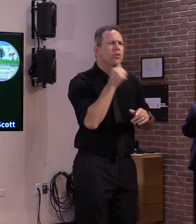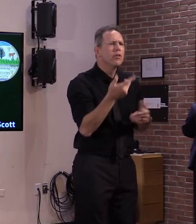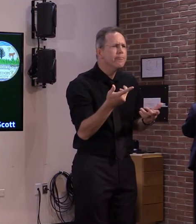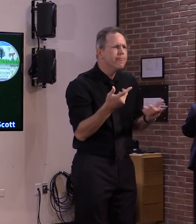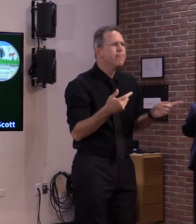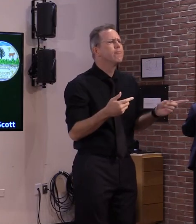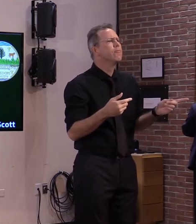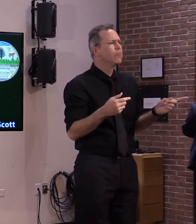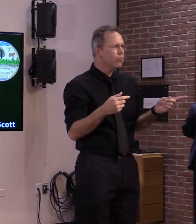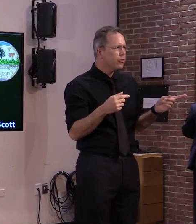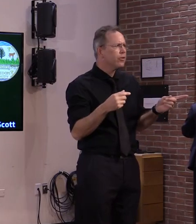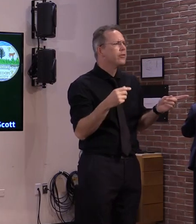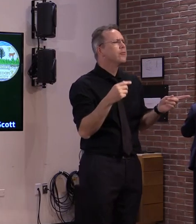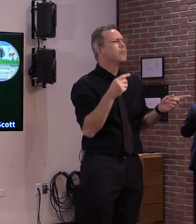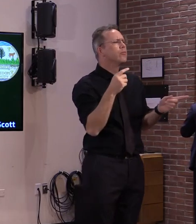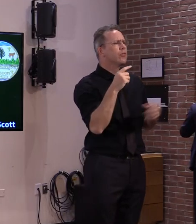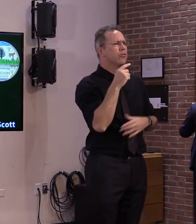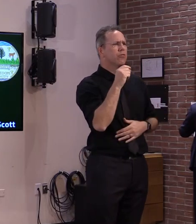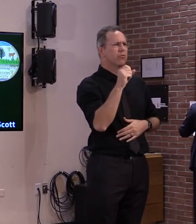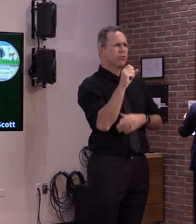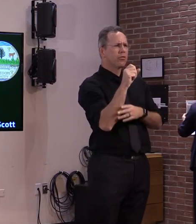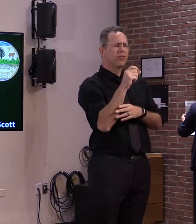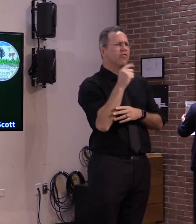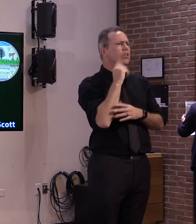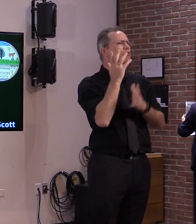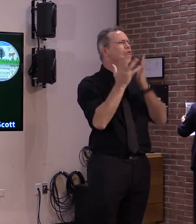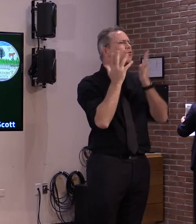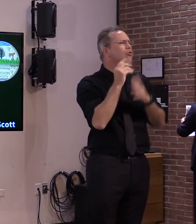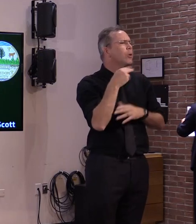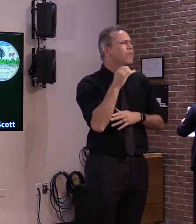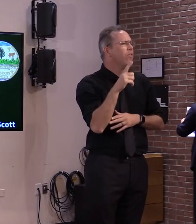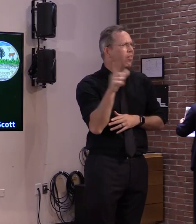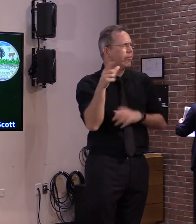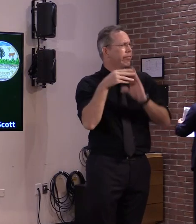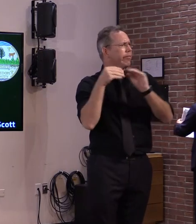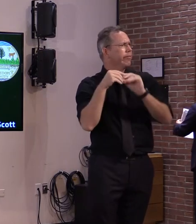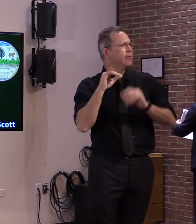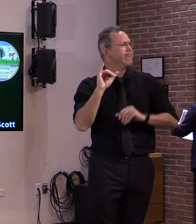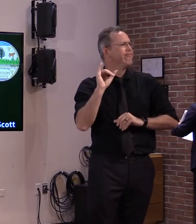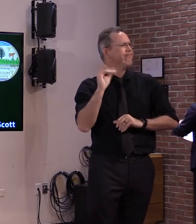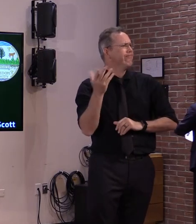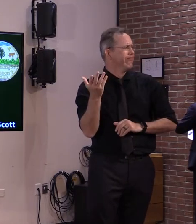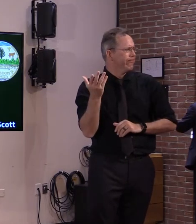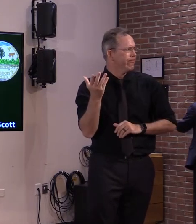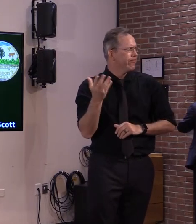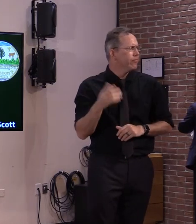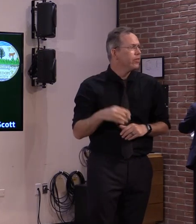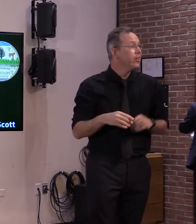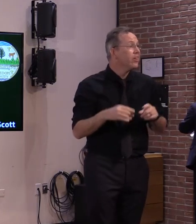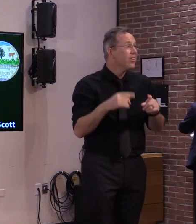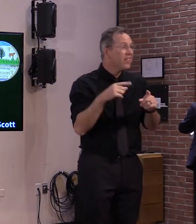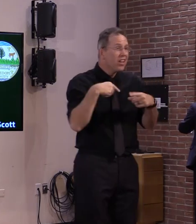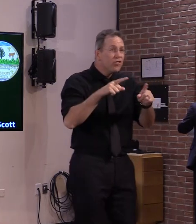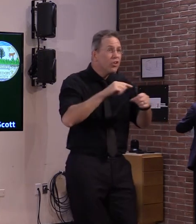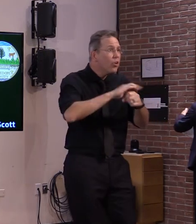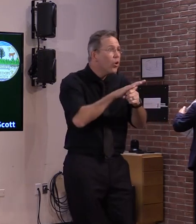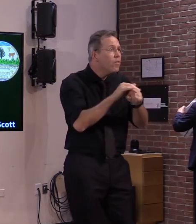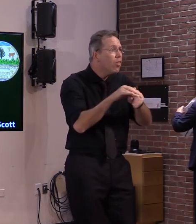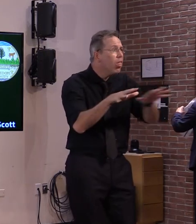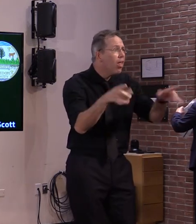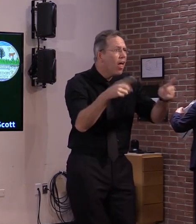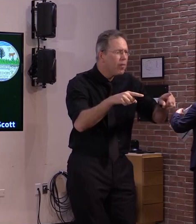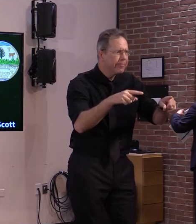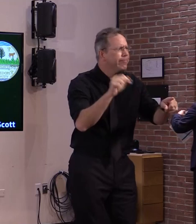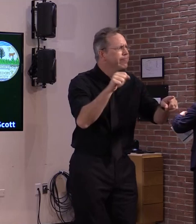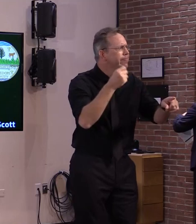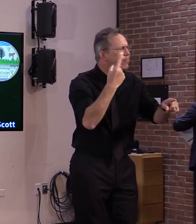I also want to note that while this is going on, we're still in the midst of a pandemic, and cases are rising around the country at an